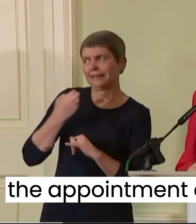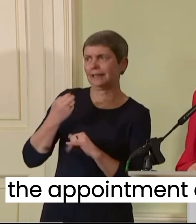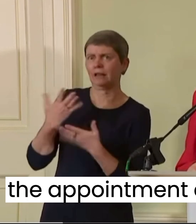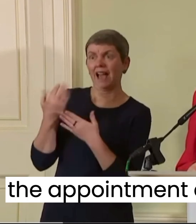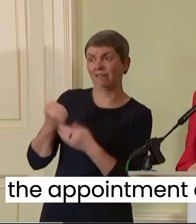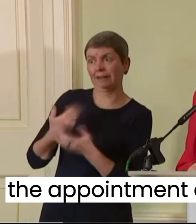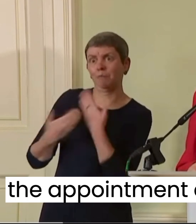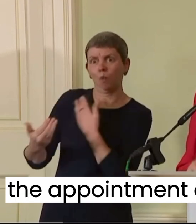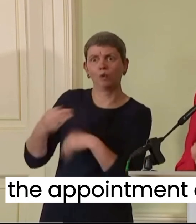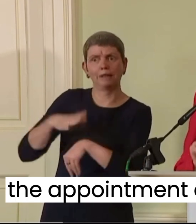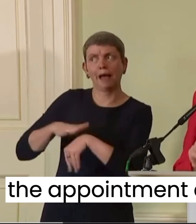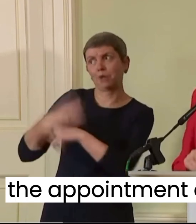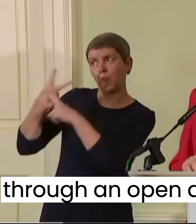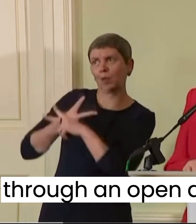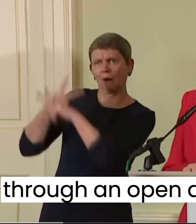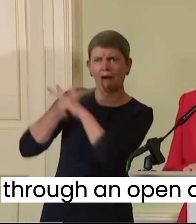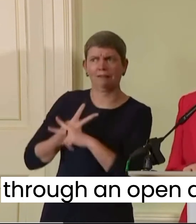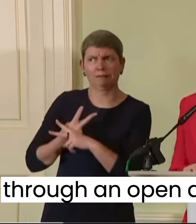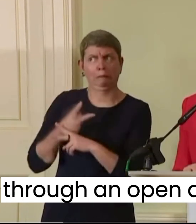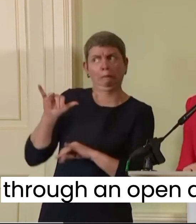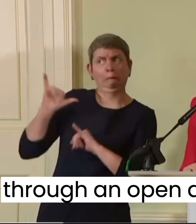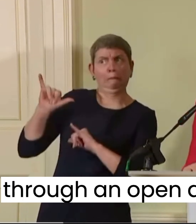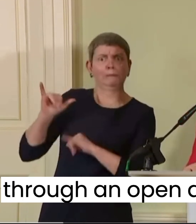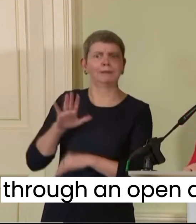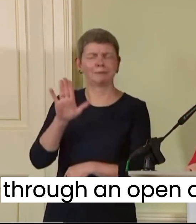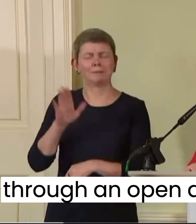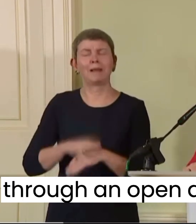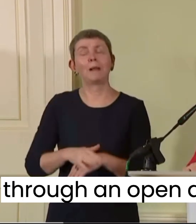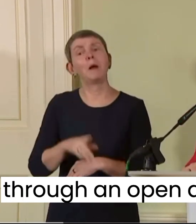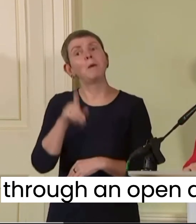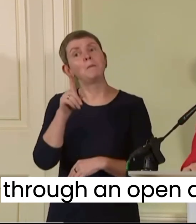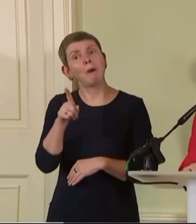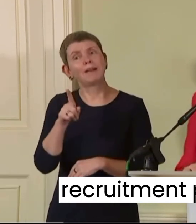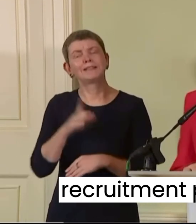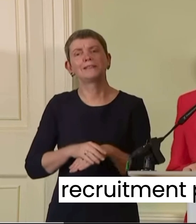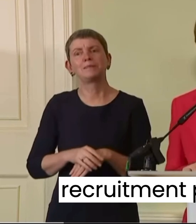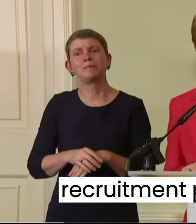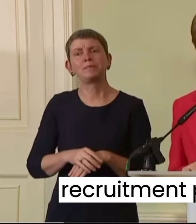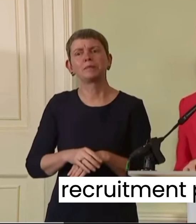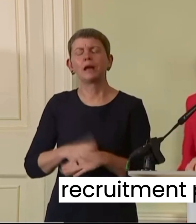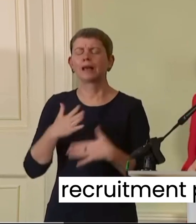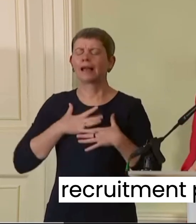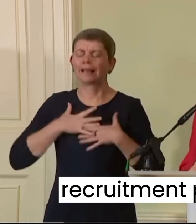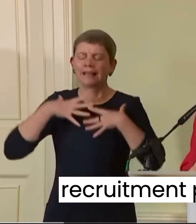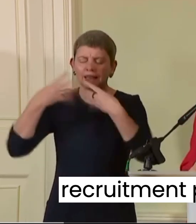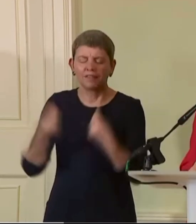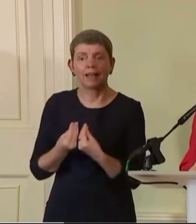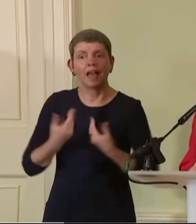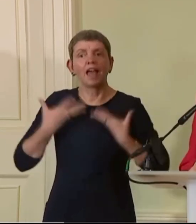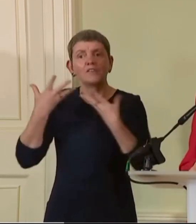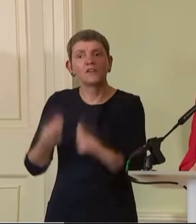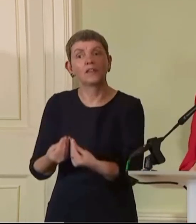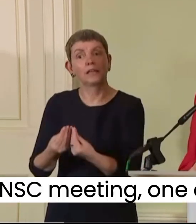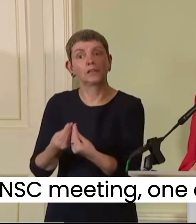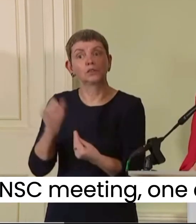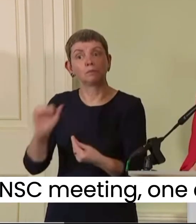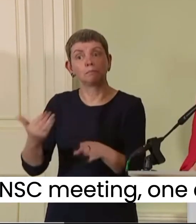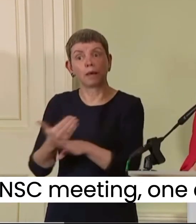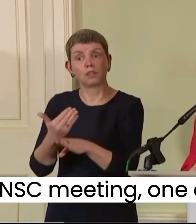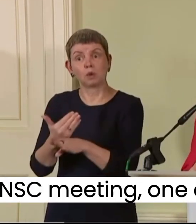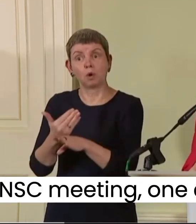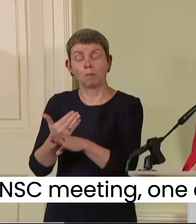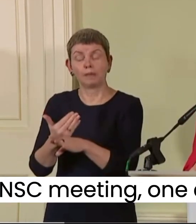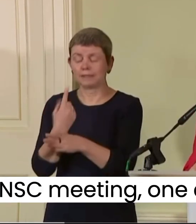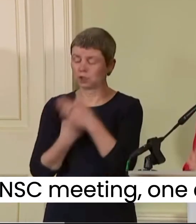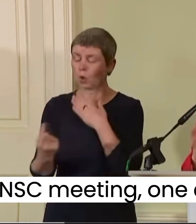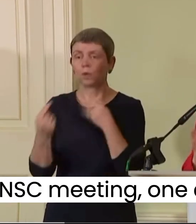the appointment of a new chief executive through an open and transparent external recruitment process. Prior to the NEC